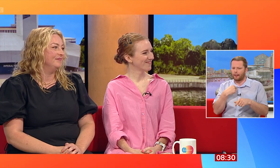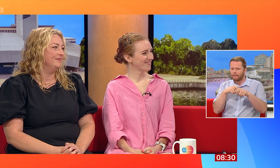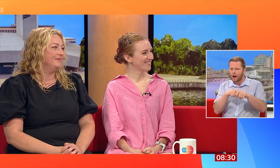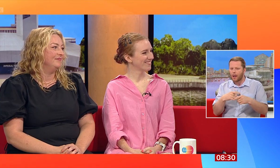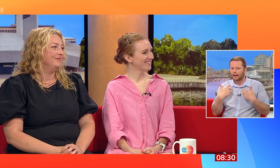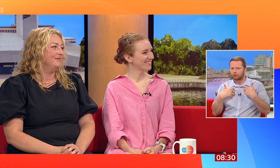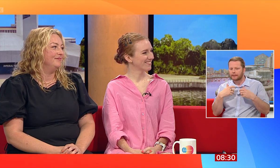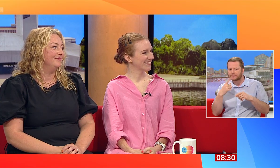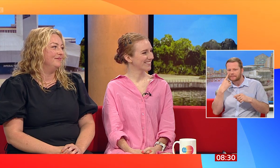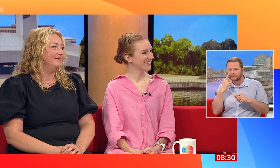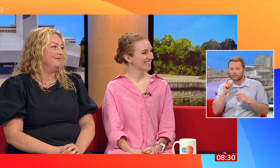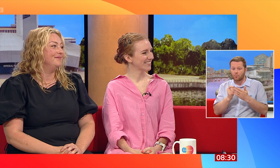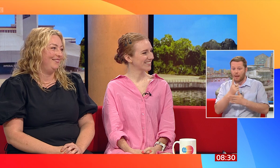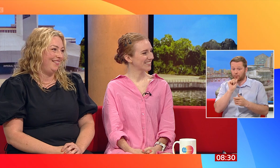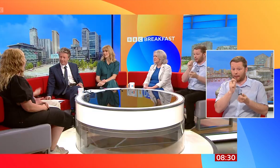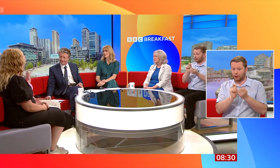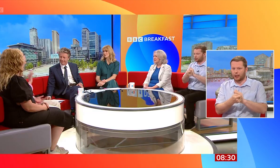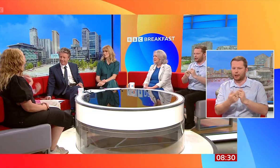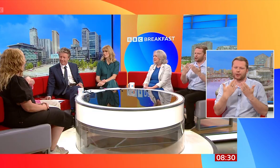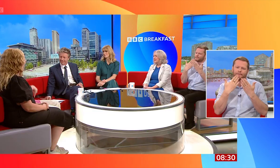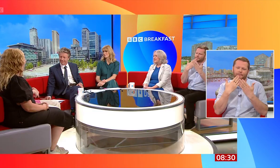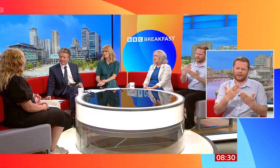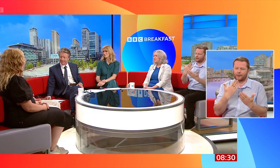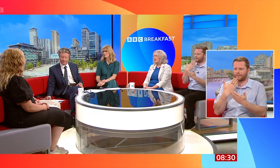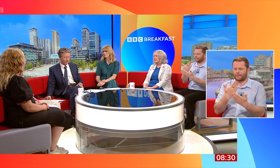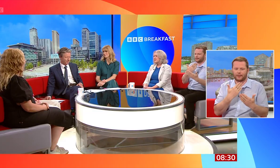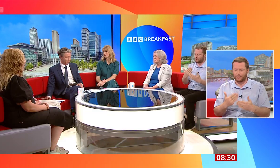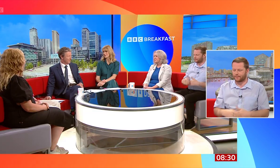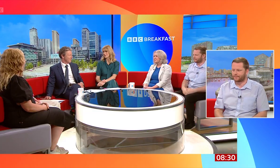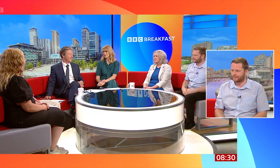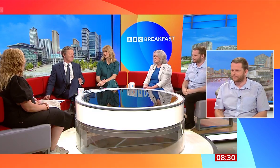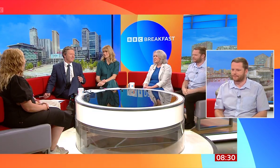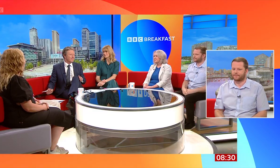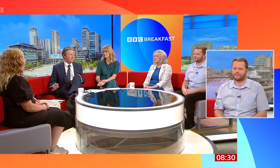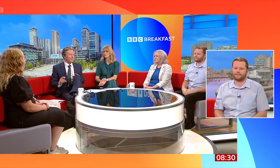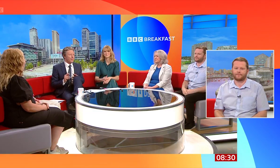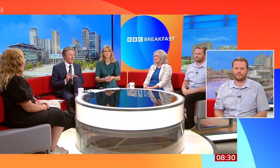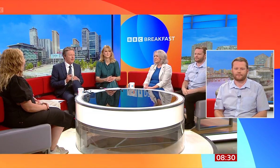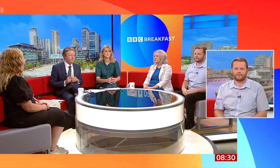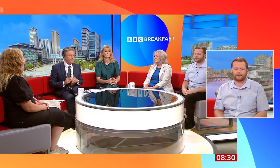see what, if anything, changes. Thank you. Thank you. Thank you for having us. Thanks so much.